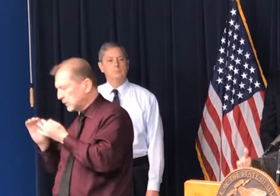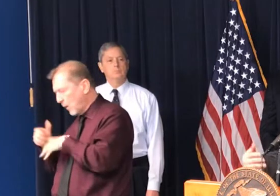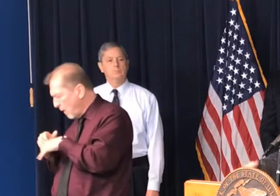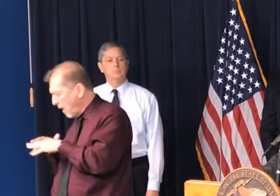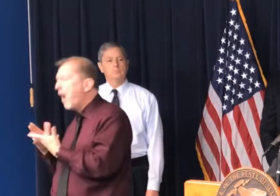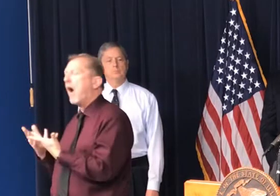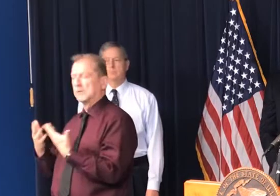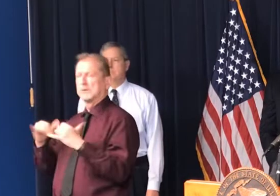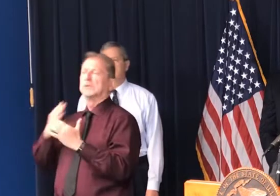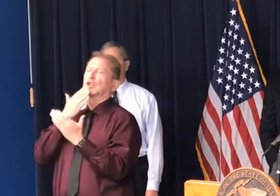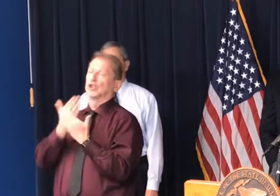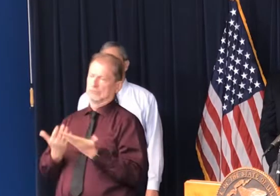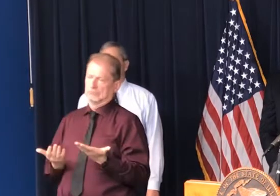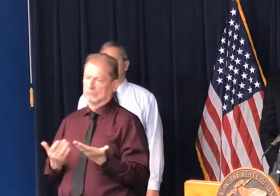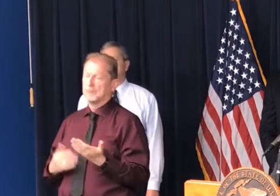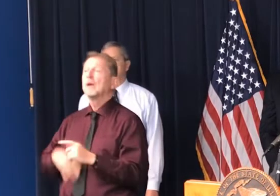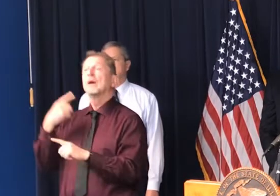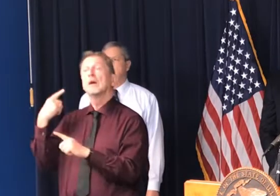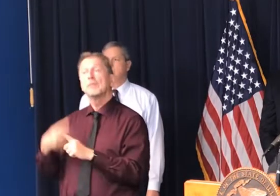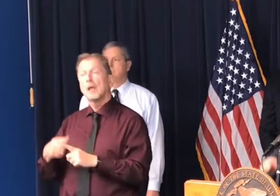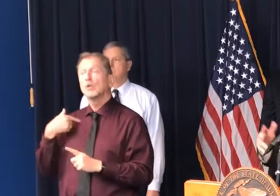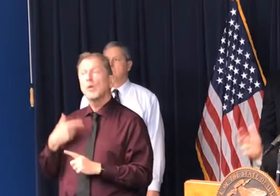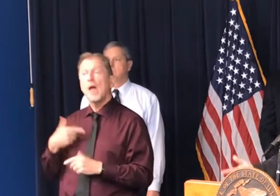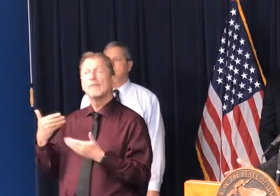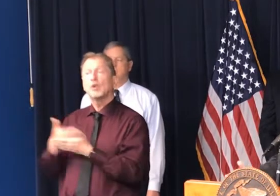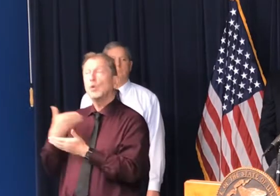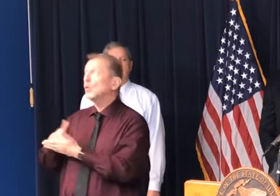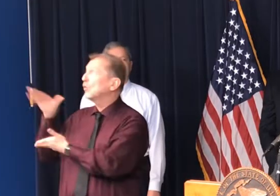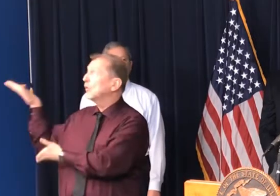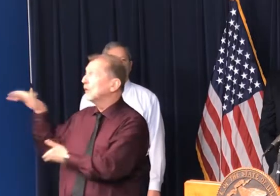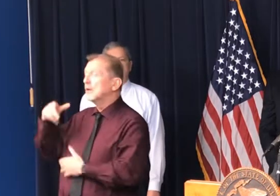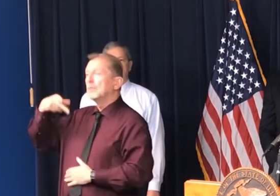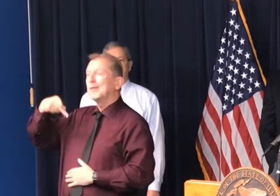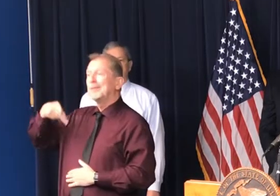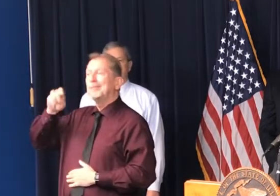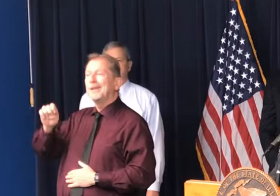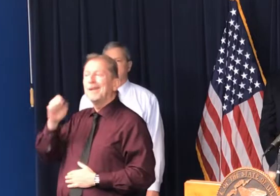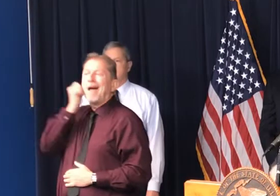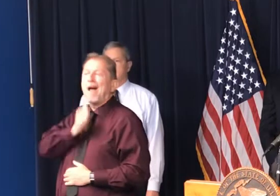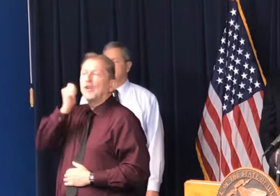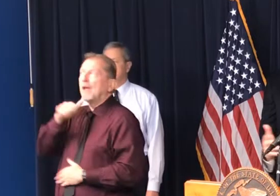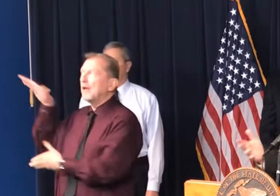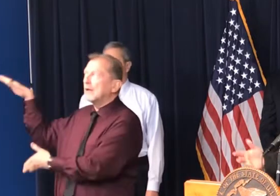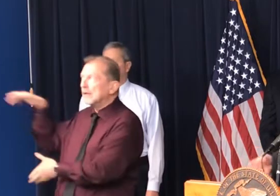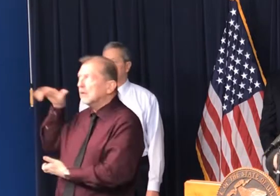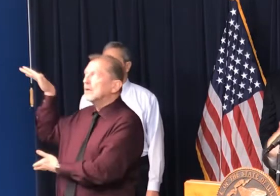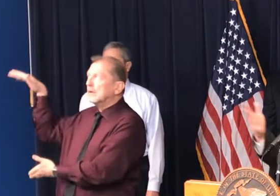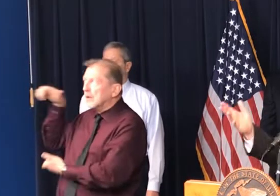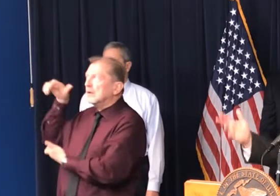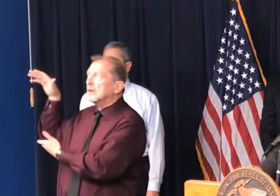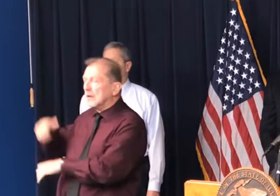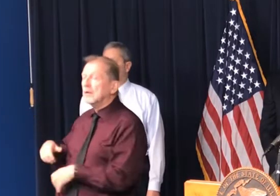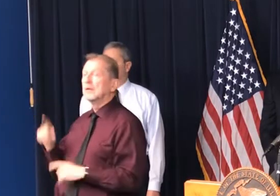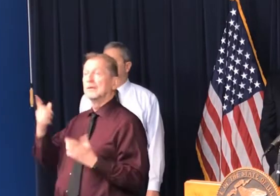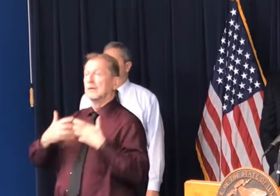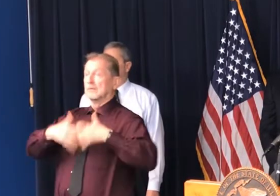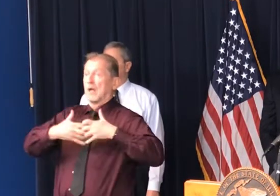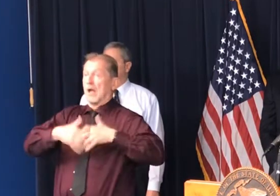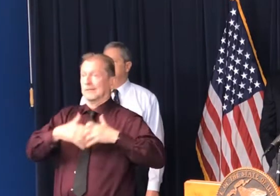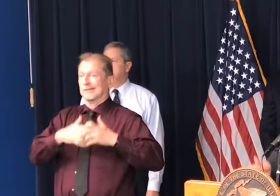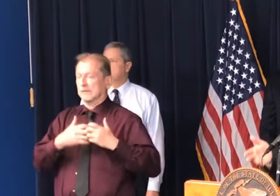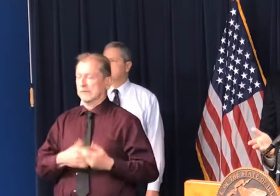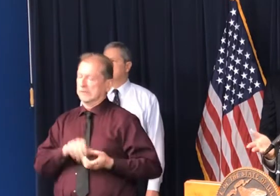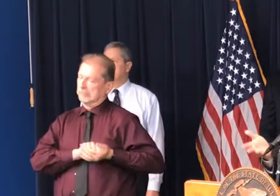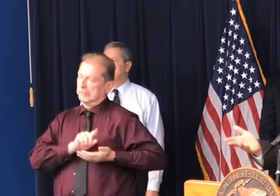new PPE all the time now, and so there's a significant amount of new PPE that's come in, things that have been manufactured just